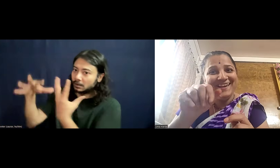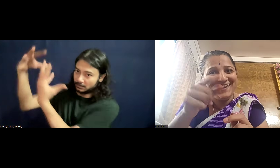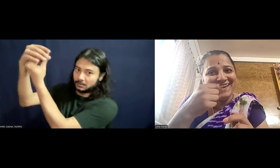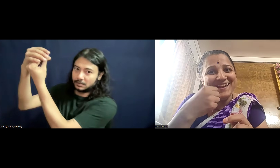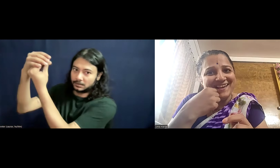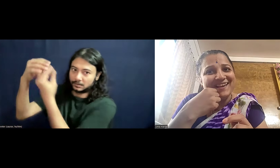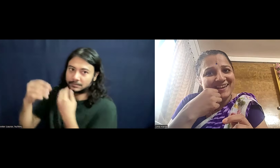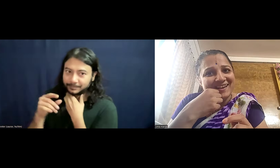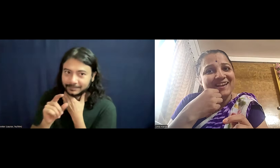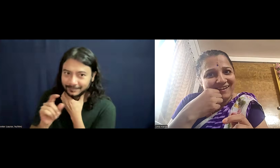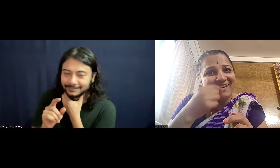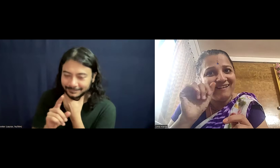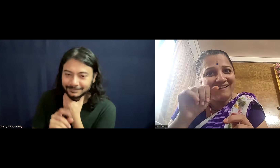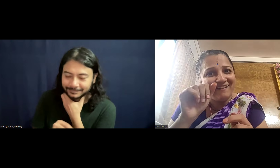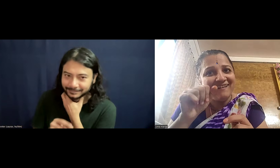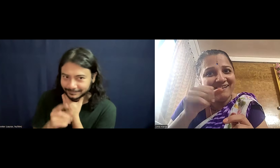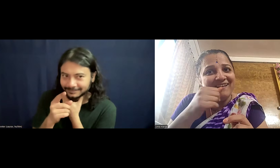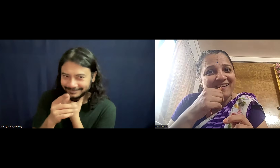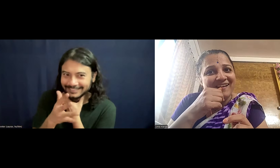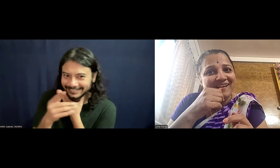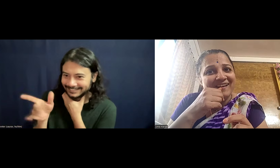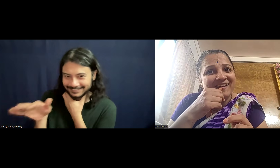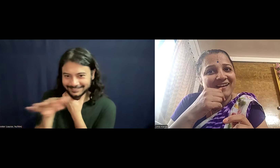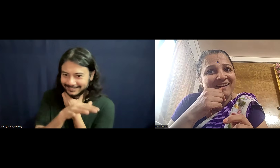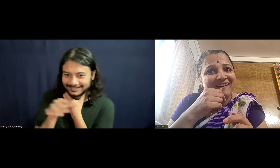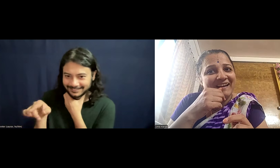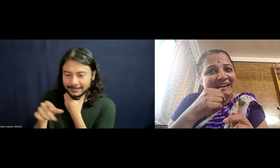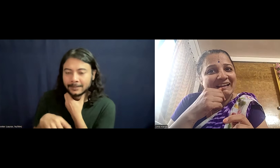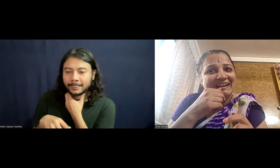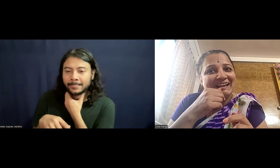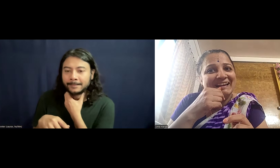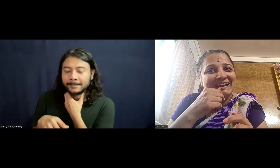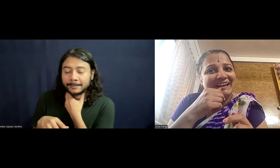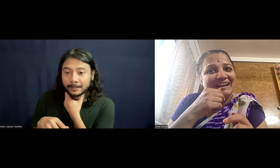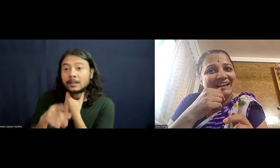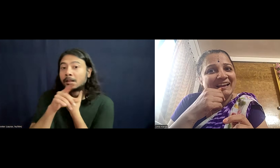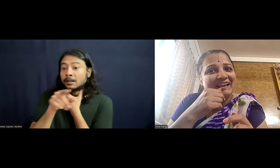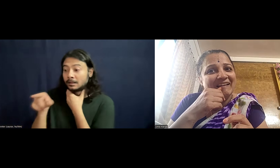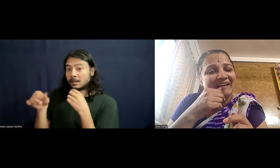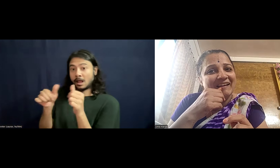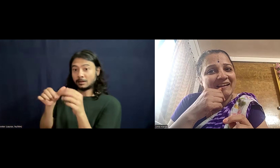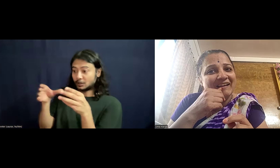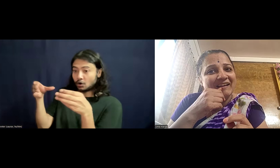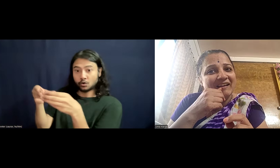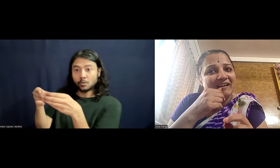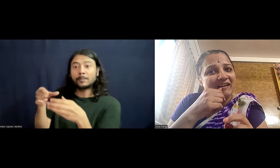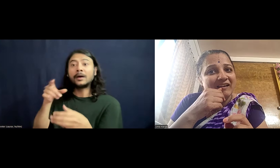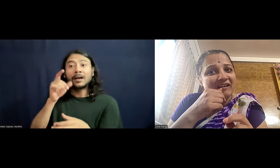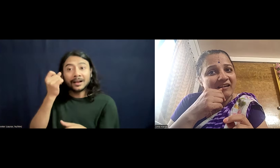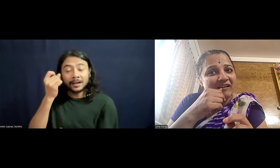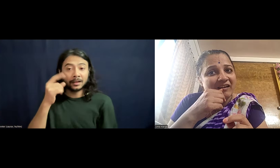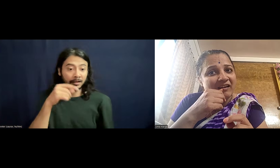no. Akshara group people are already there with Krishna. They they are liberated people. They've